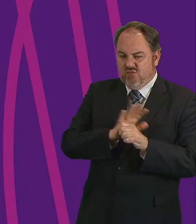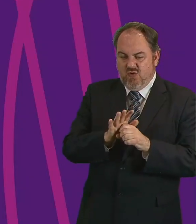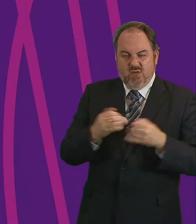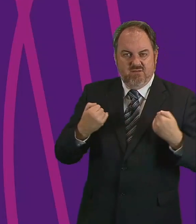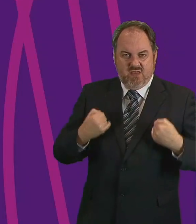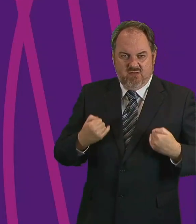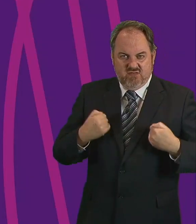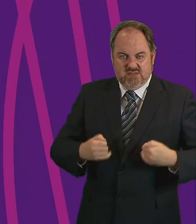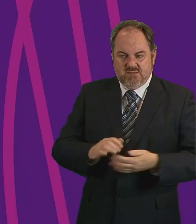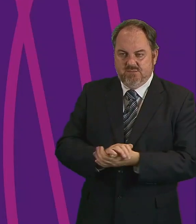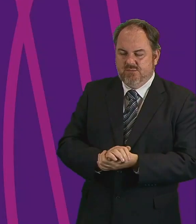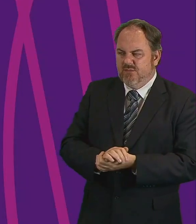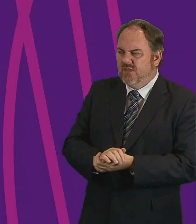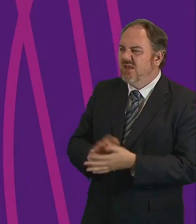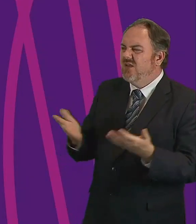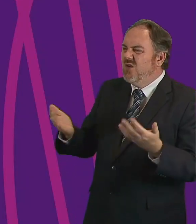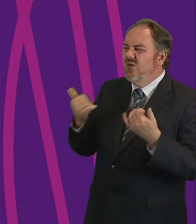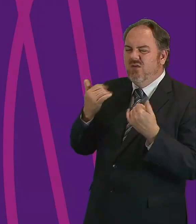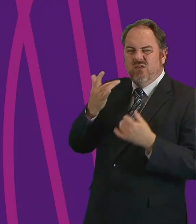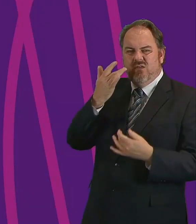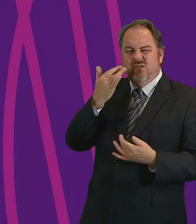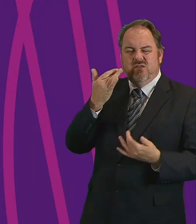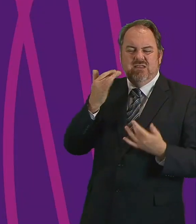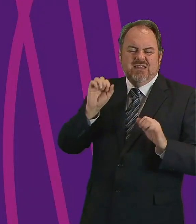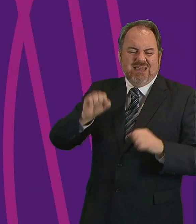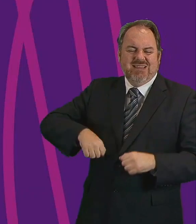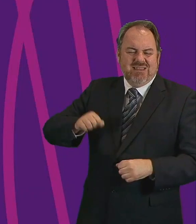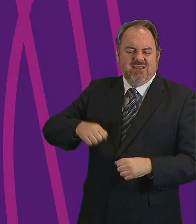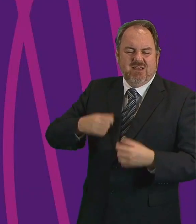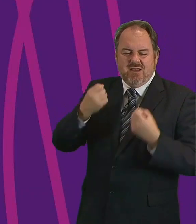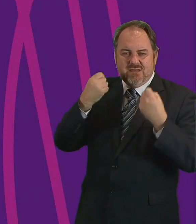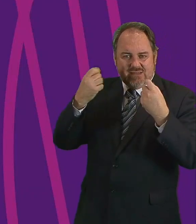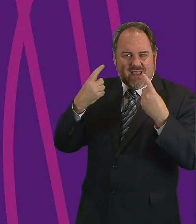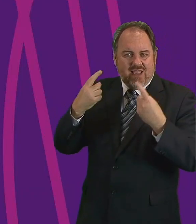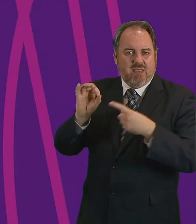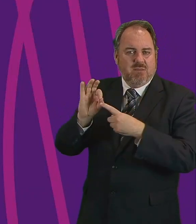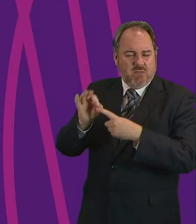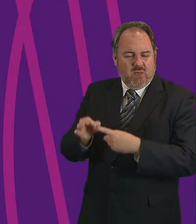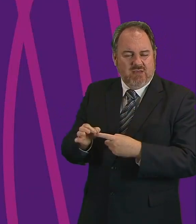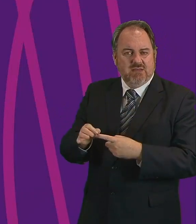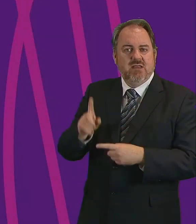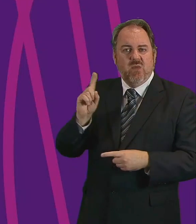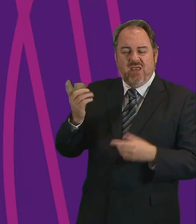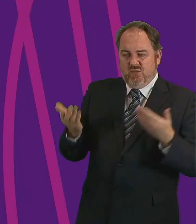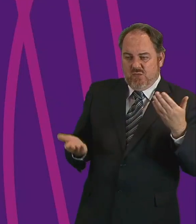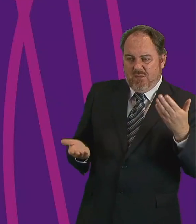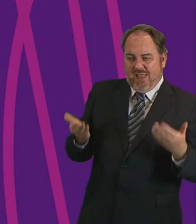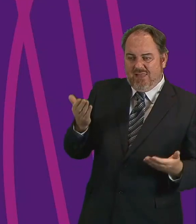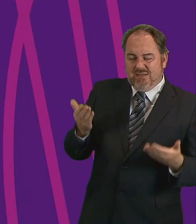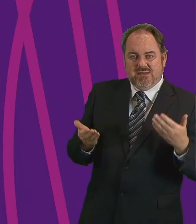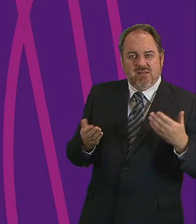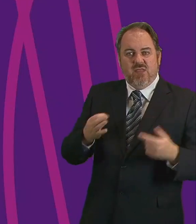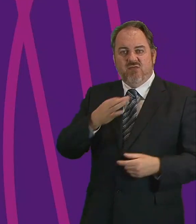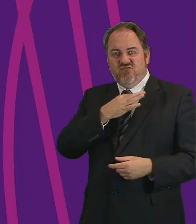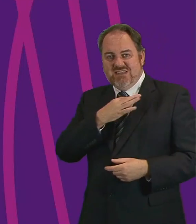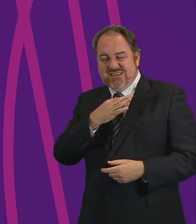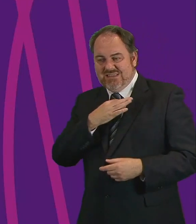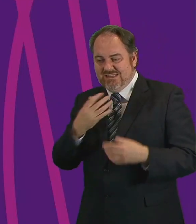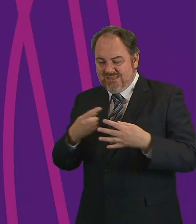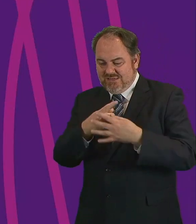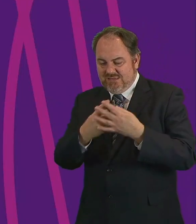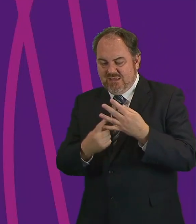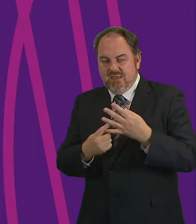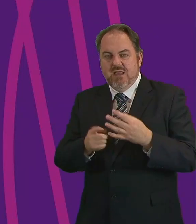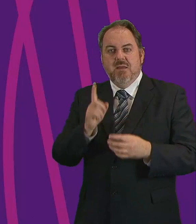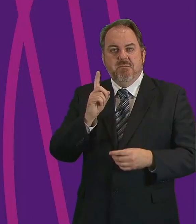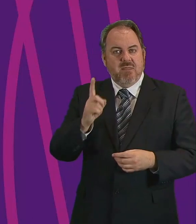that is inherent in the government's decision-making framework, which is trying to balance those harms. But one of the things we have to bear in mind is we do not have a